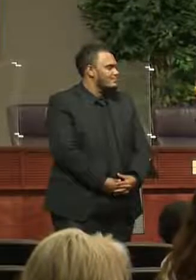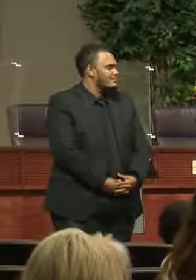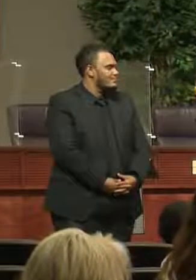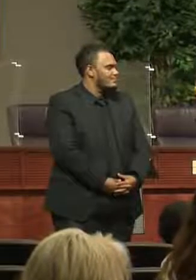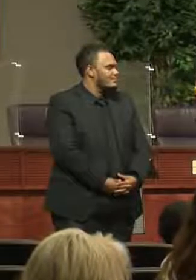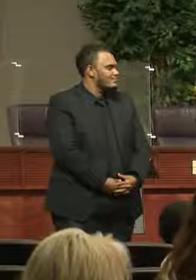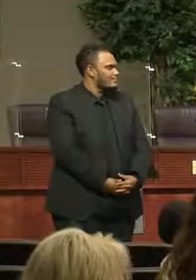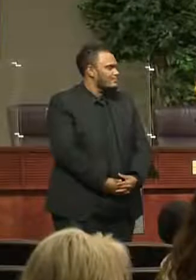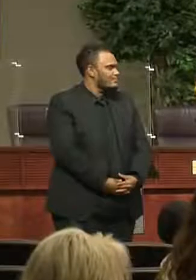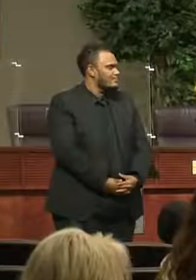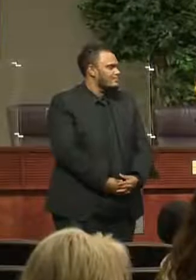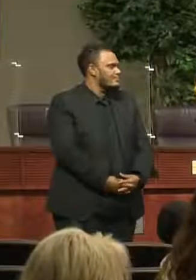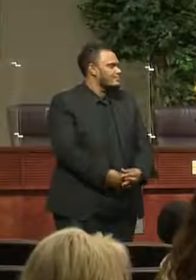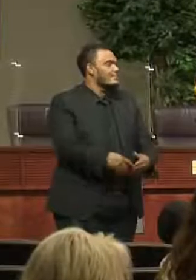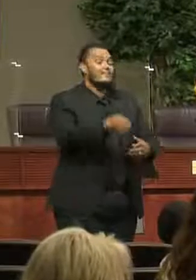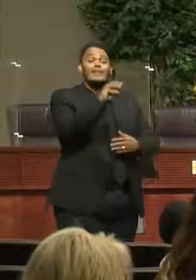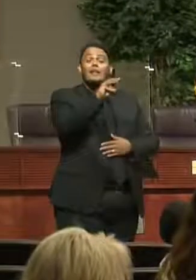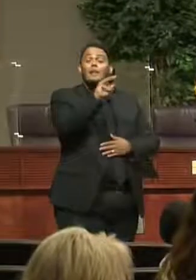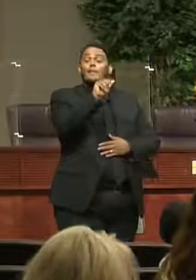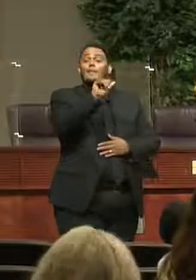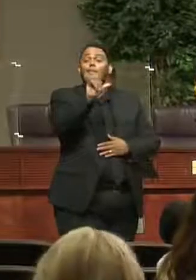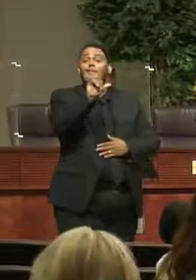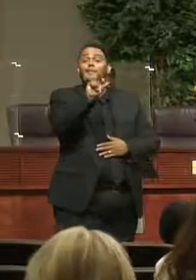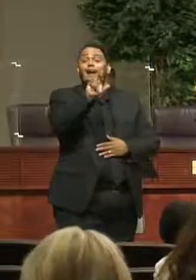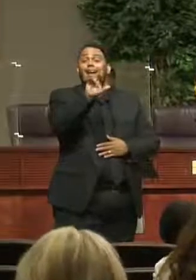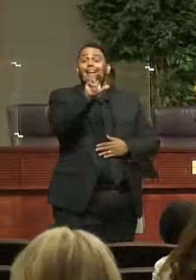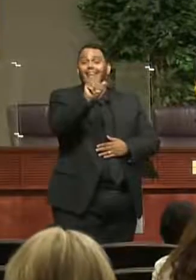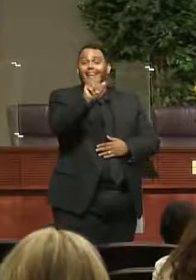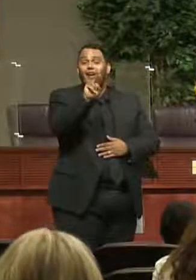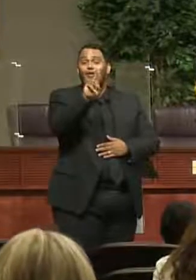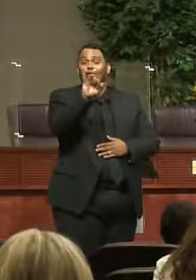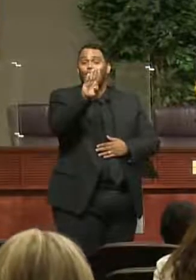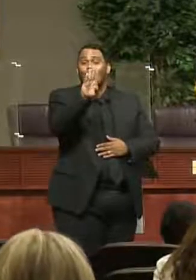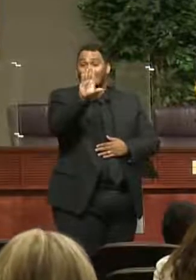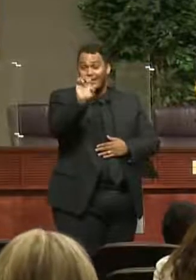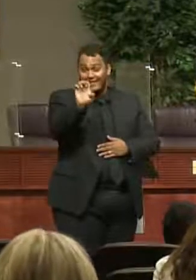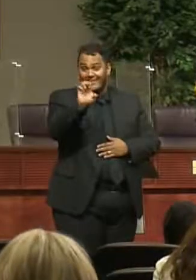Commissioner Myra Uribe is first up here.